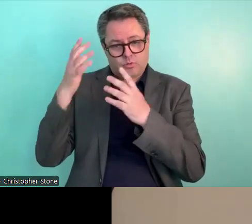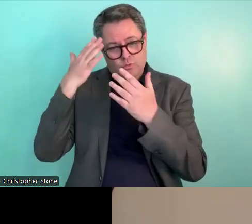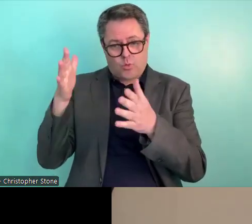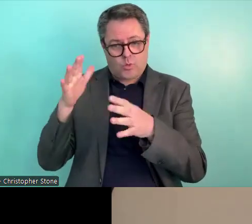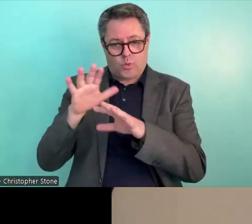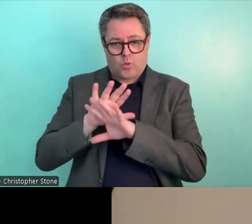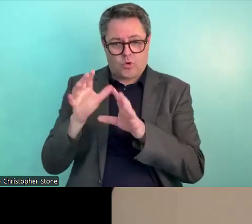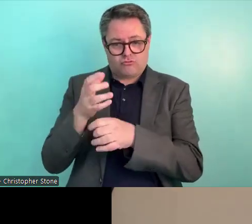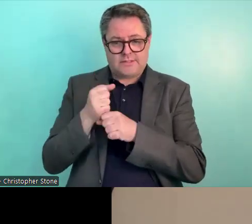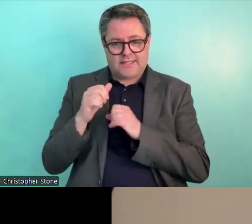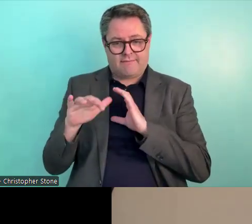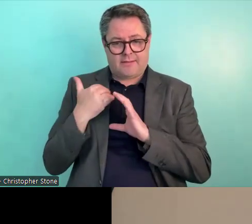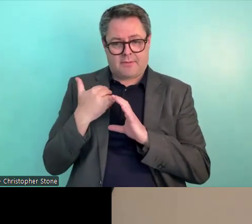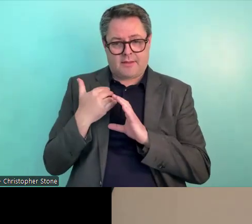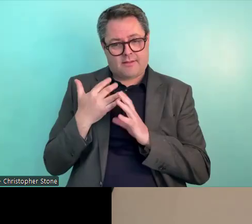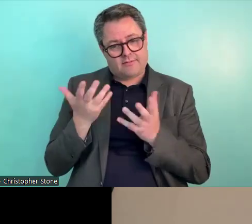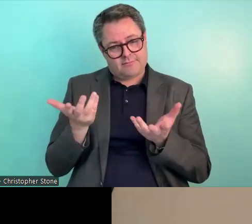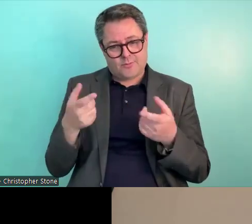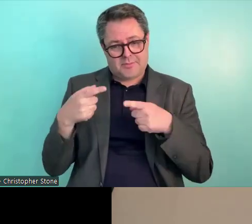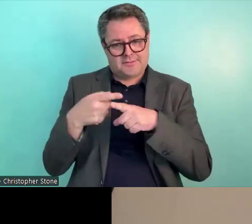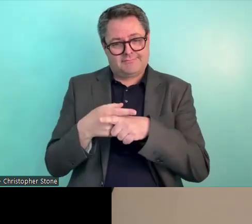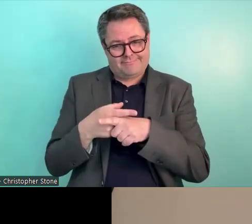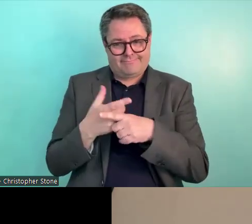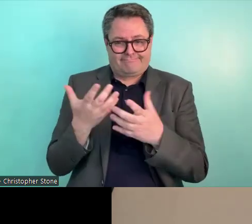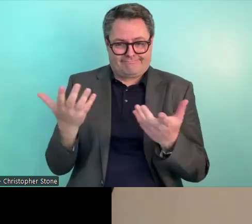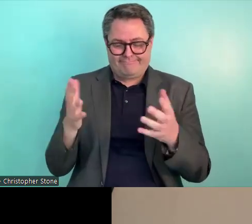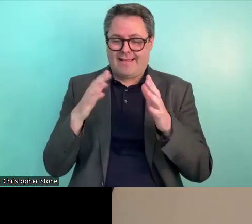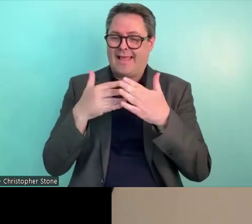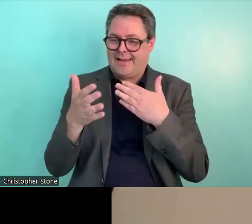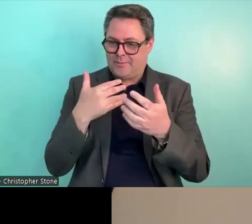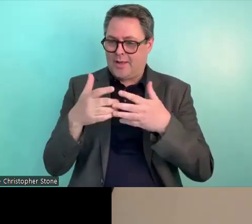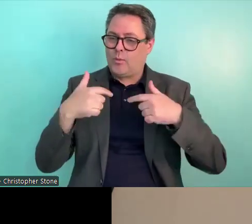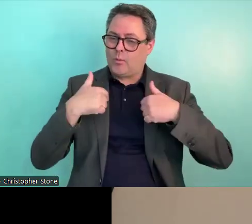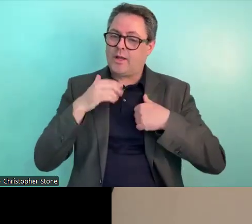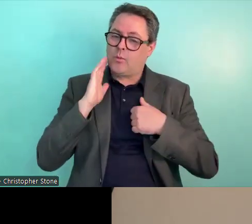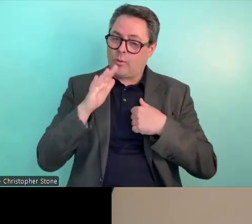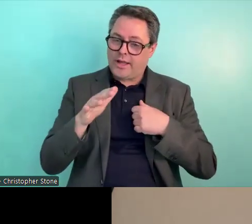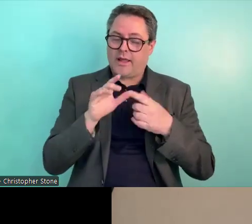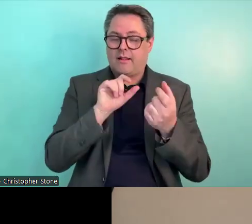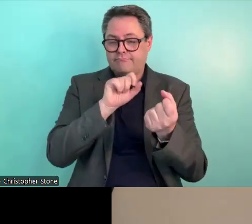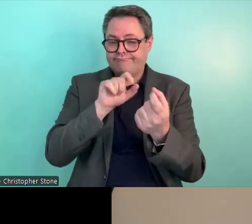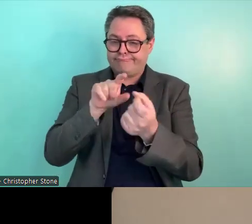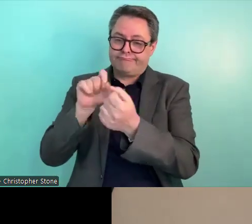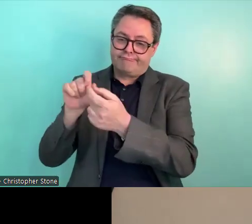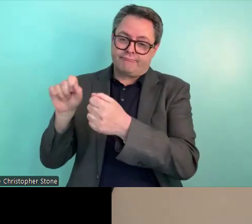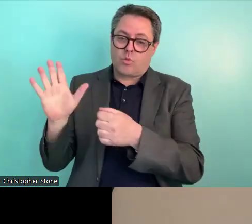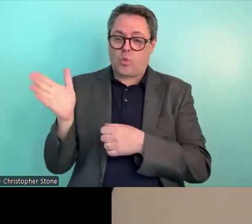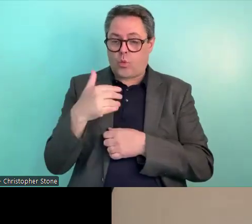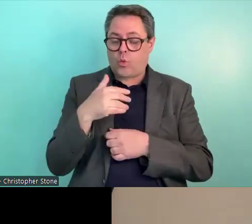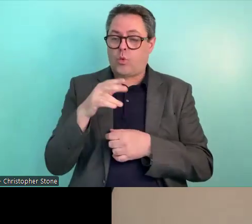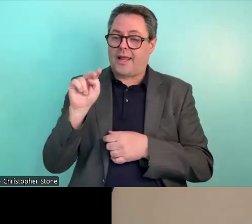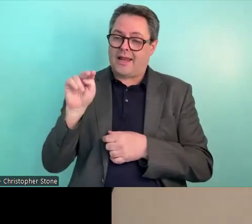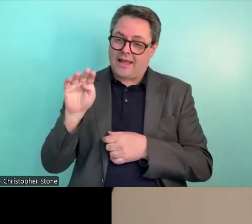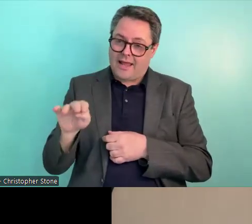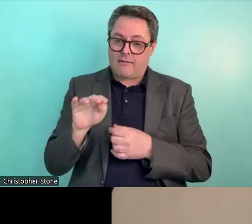if you haven't received any emails, you don't know that you're not receiving emails. So I think it's a little bit difficult to say if you haven't received things.